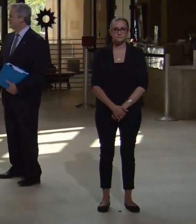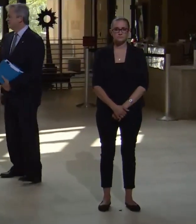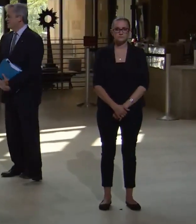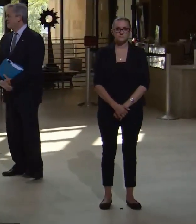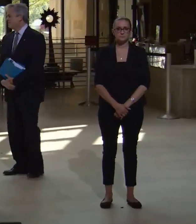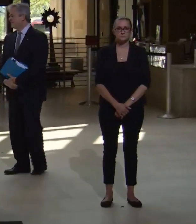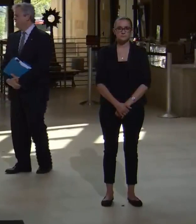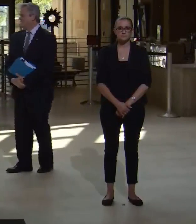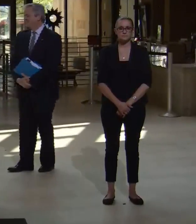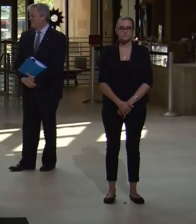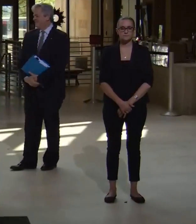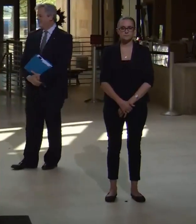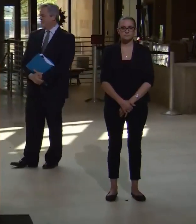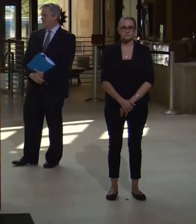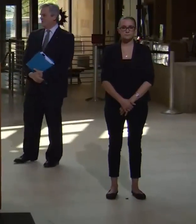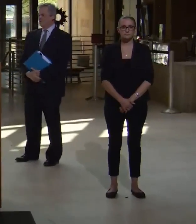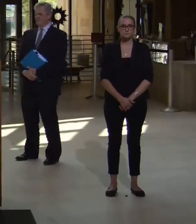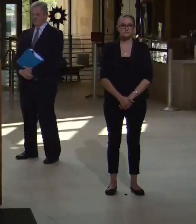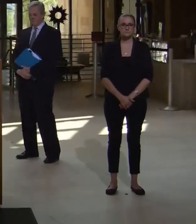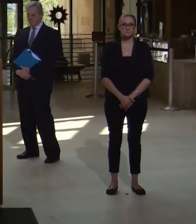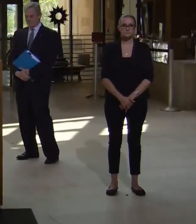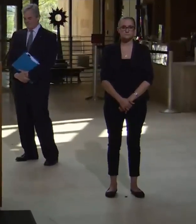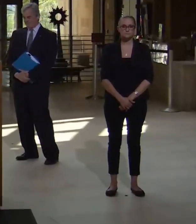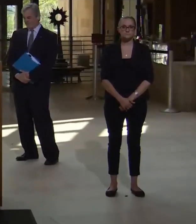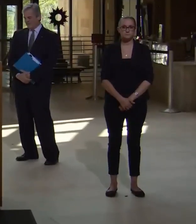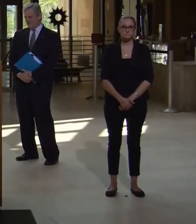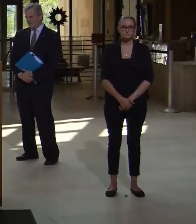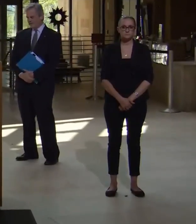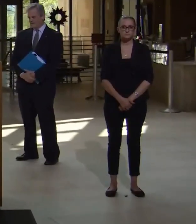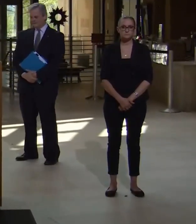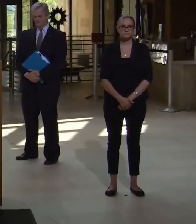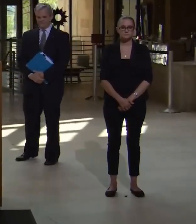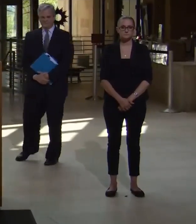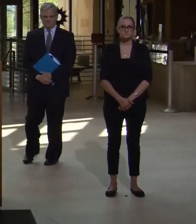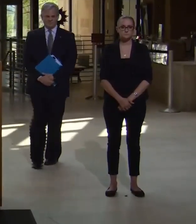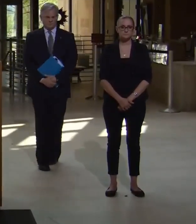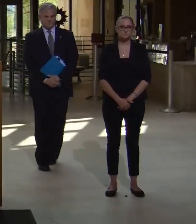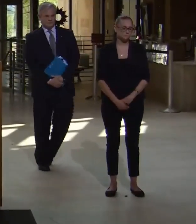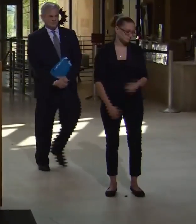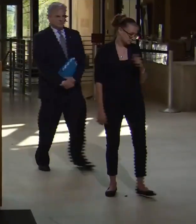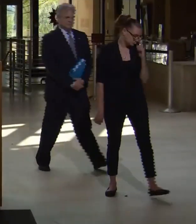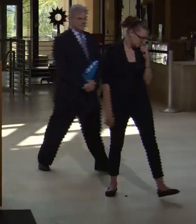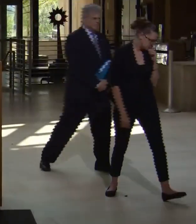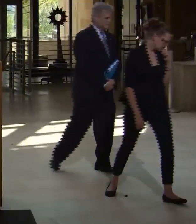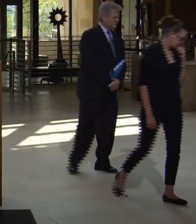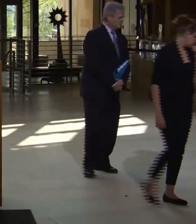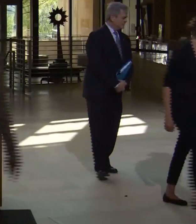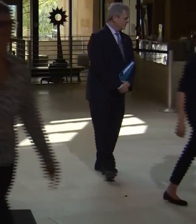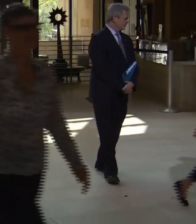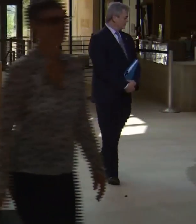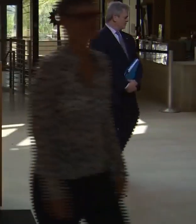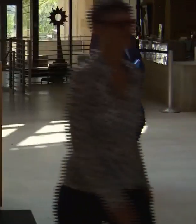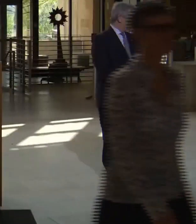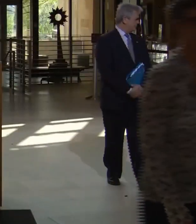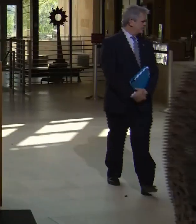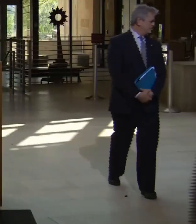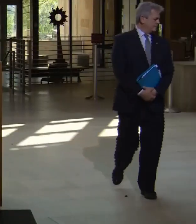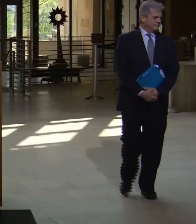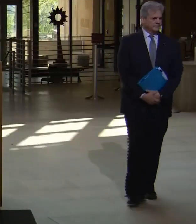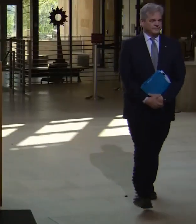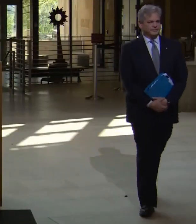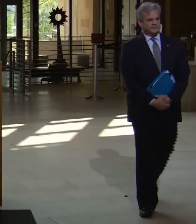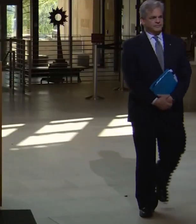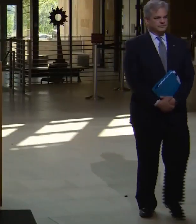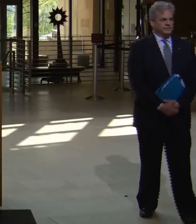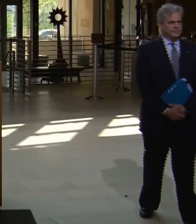Will Dupree here again in the KXAN live studio. That was the conclusion of a press conference with Travis County Judge Sarah Eckhart, Austin Mayor